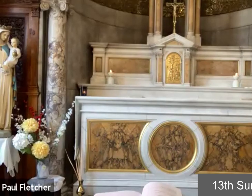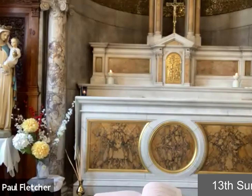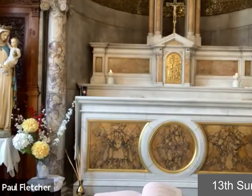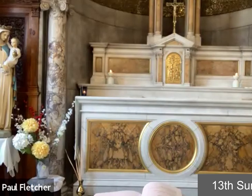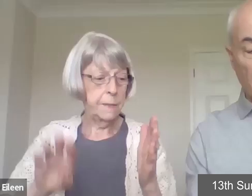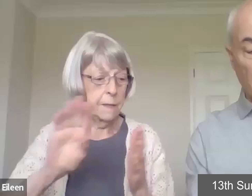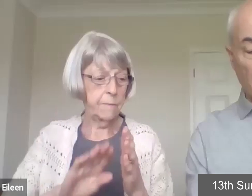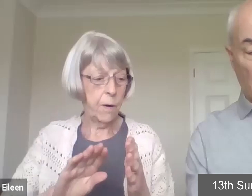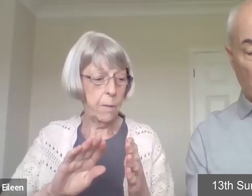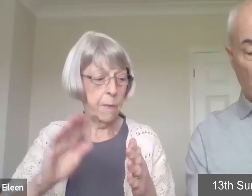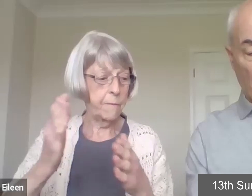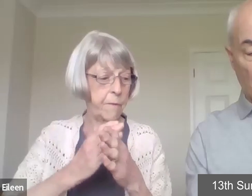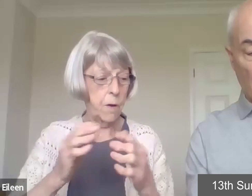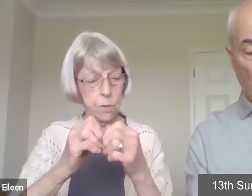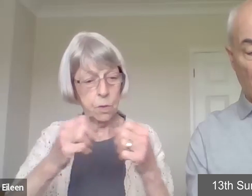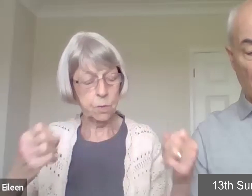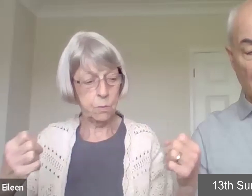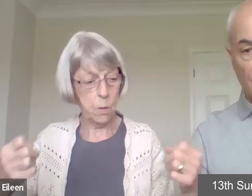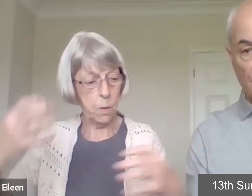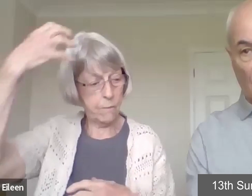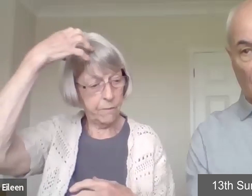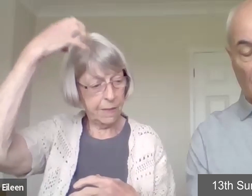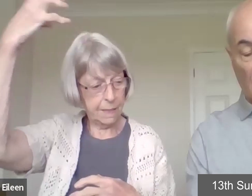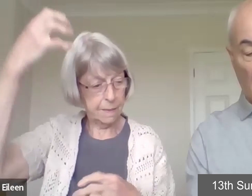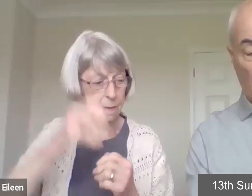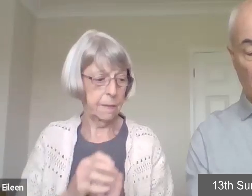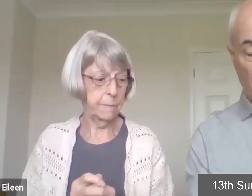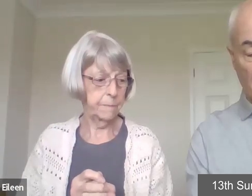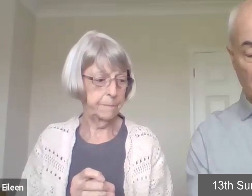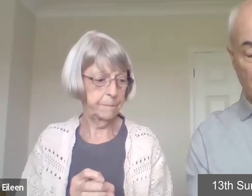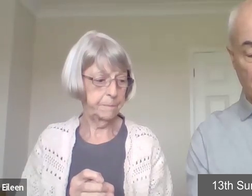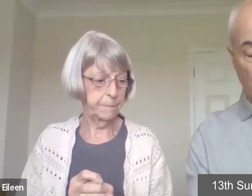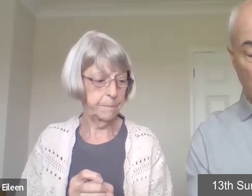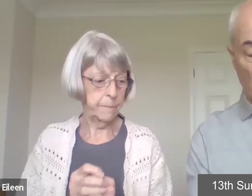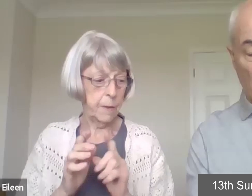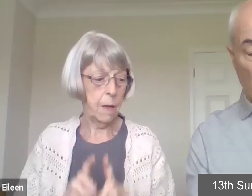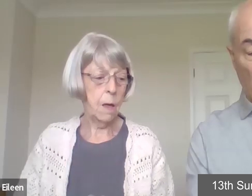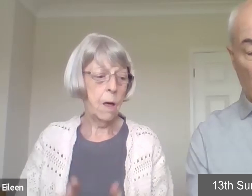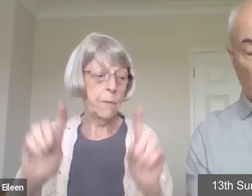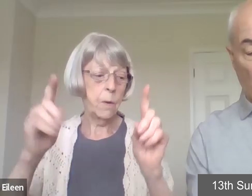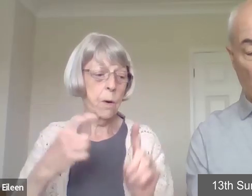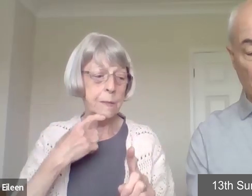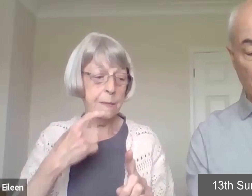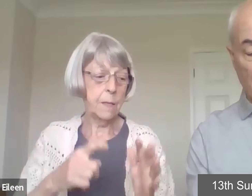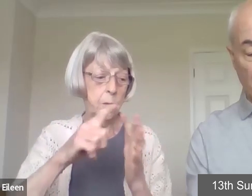A reading from the first scroll of Kings. The Lord said